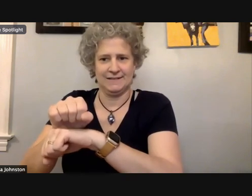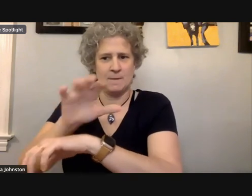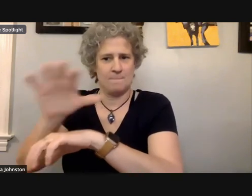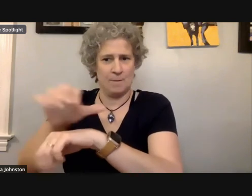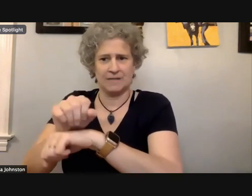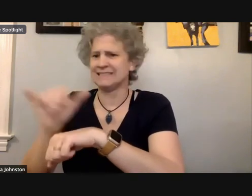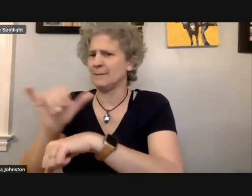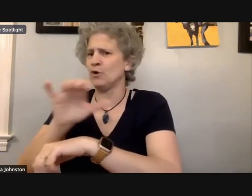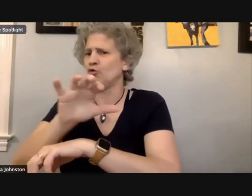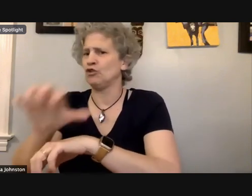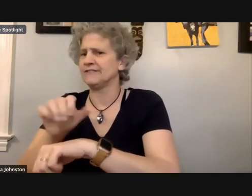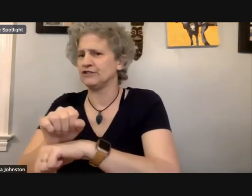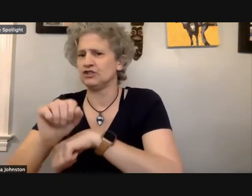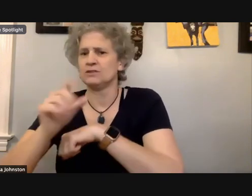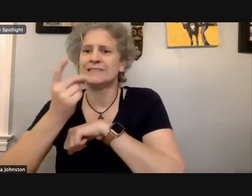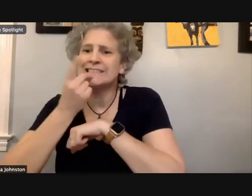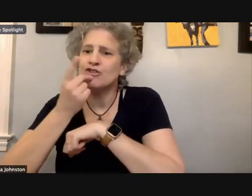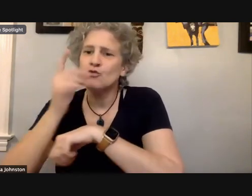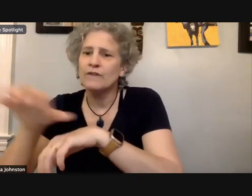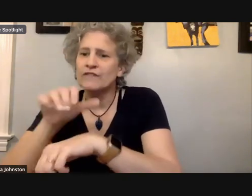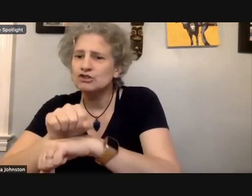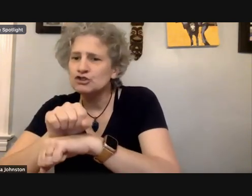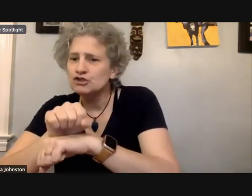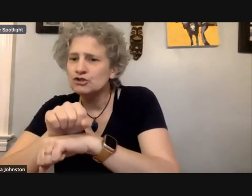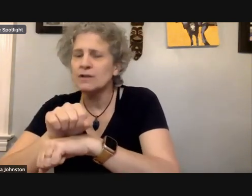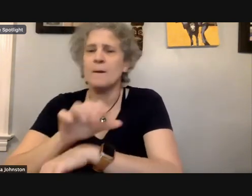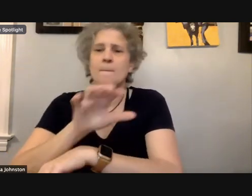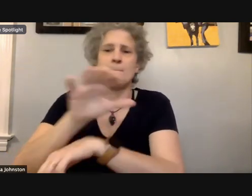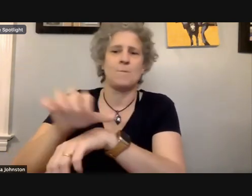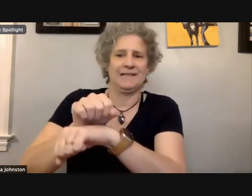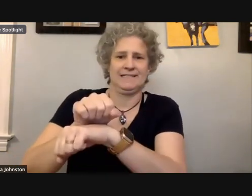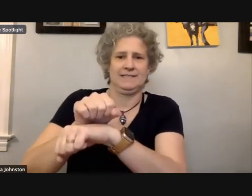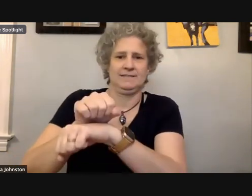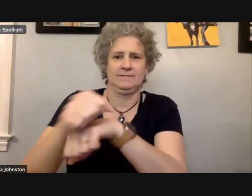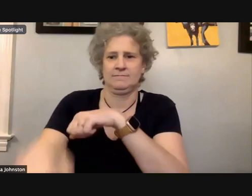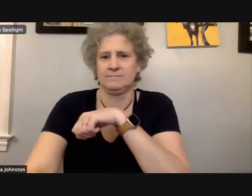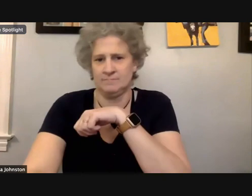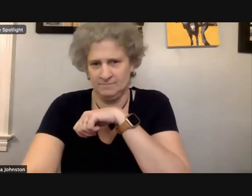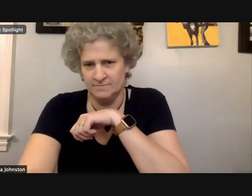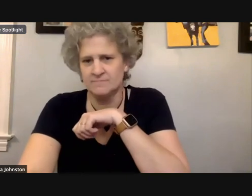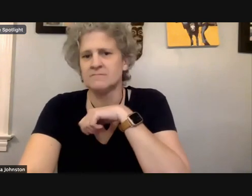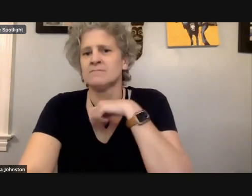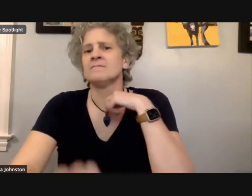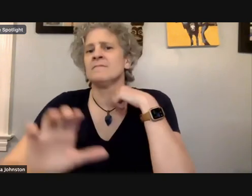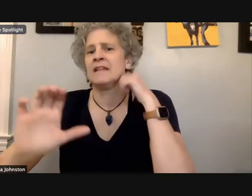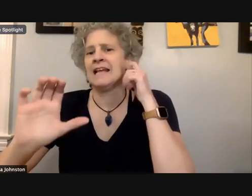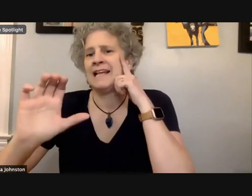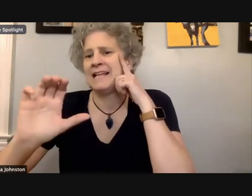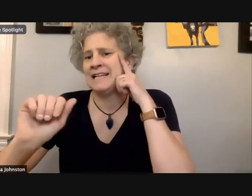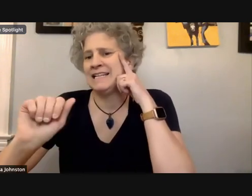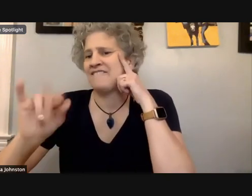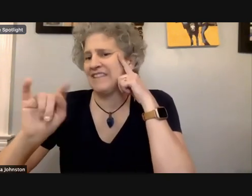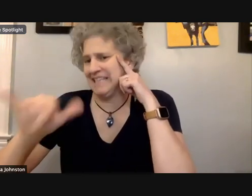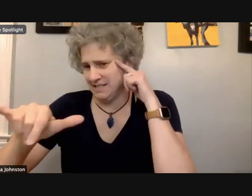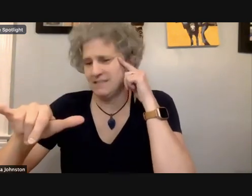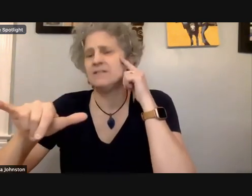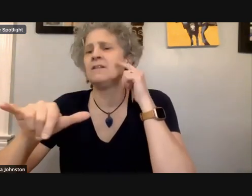appointment, any type of appointment, same as reservation. So you could talk about doctor's appointment or a dinner